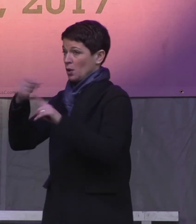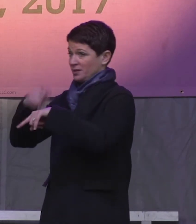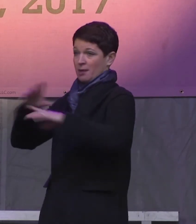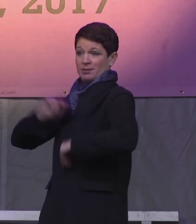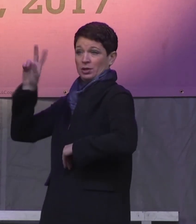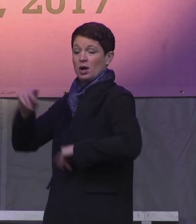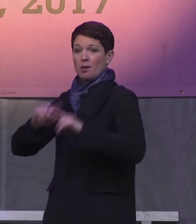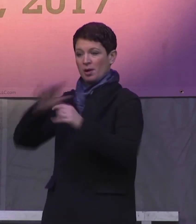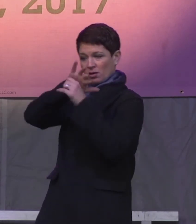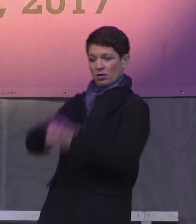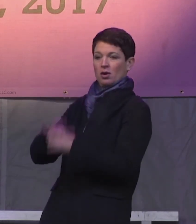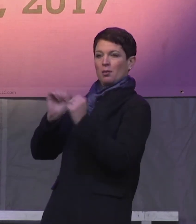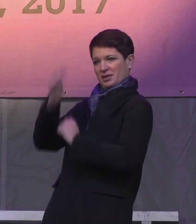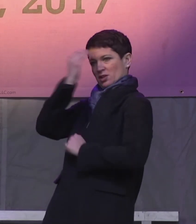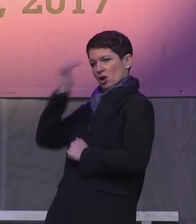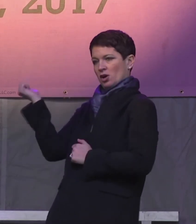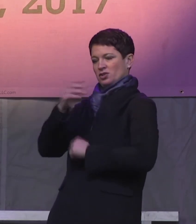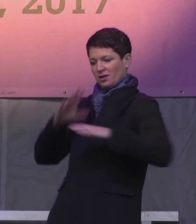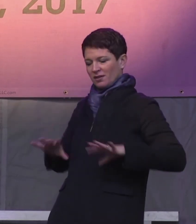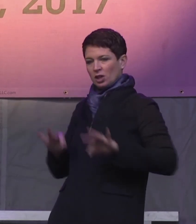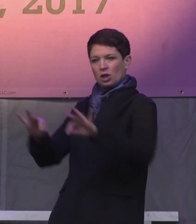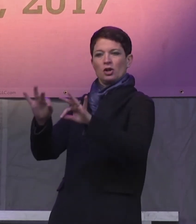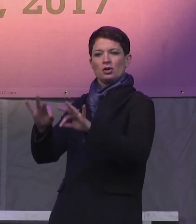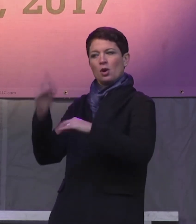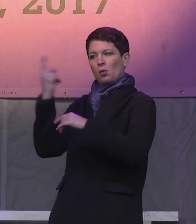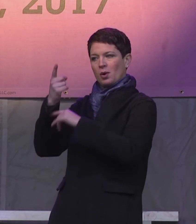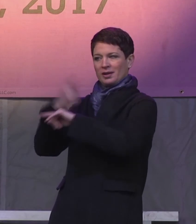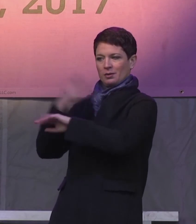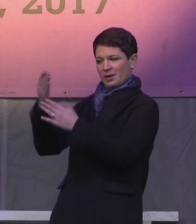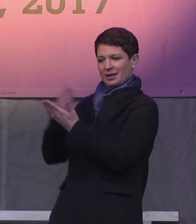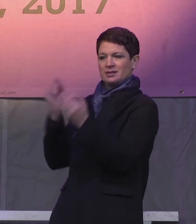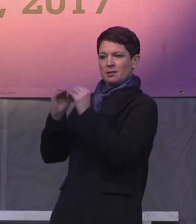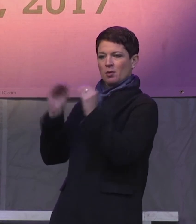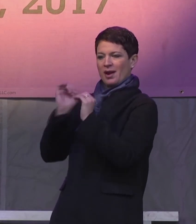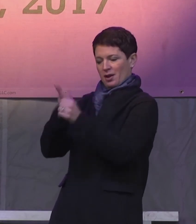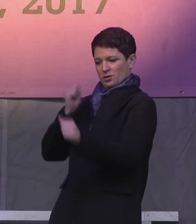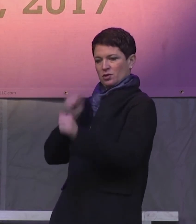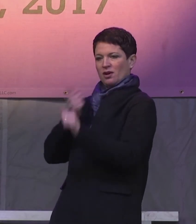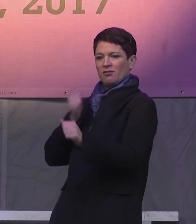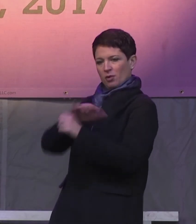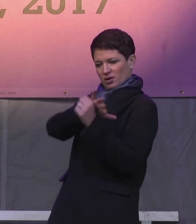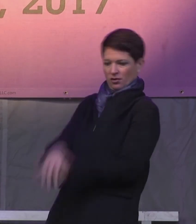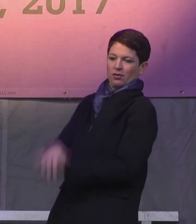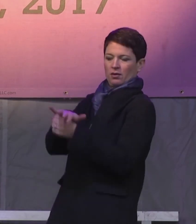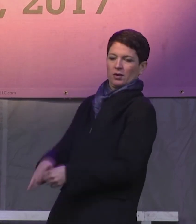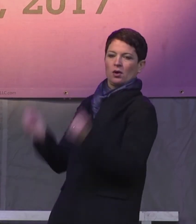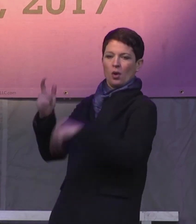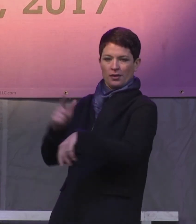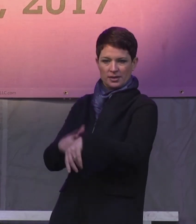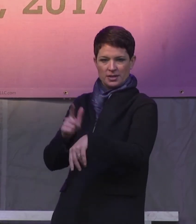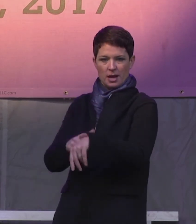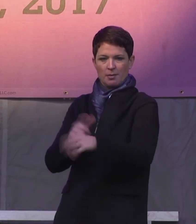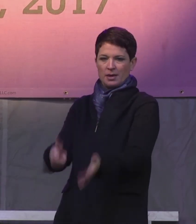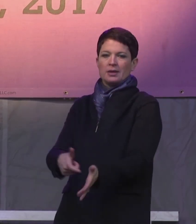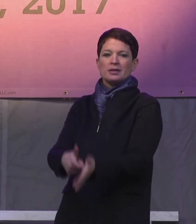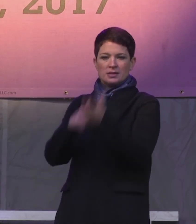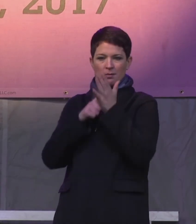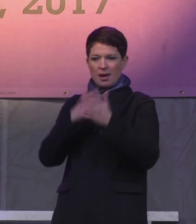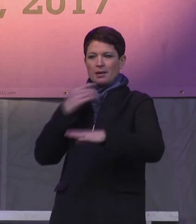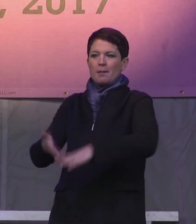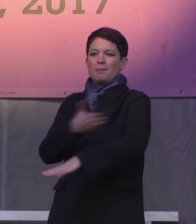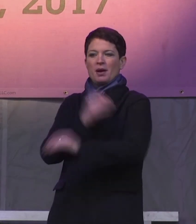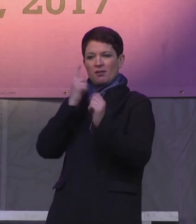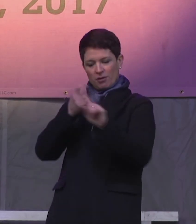knocked down with the knowledge that you have learned one more lesson in how to avoid getting knocked down. Demand